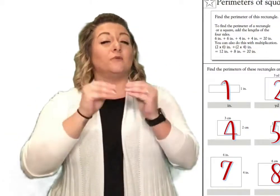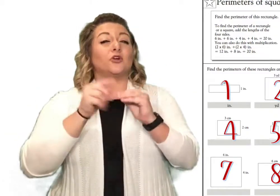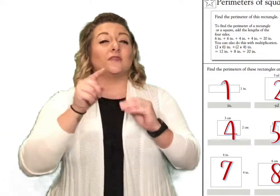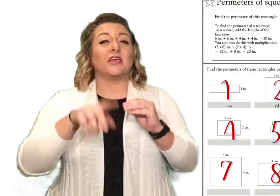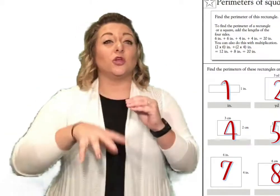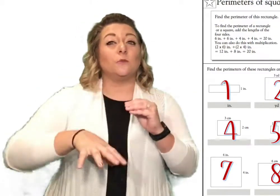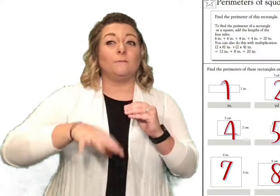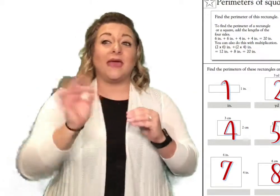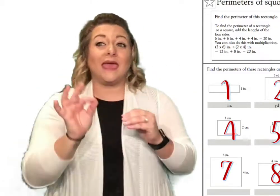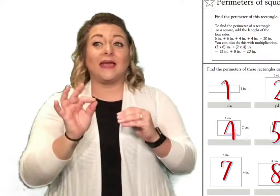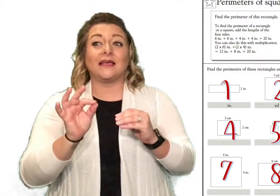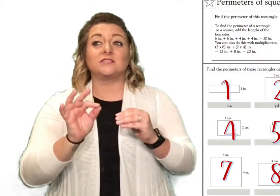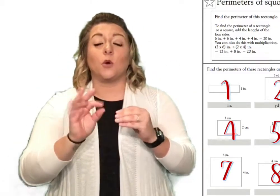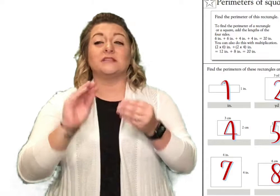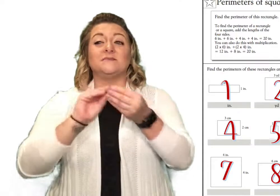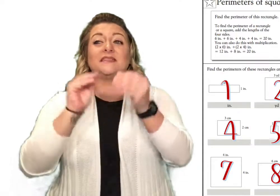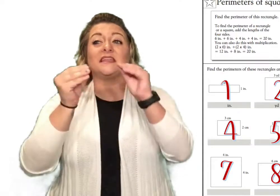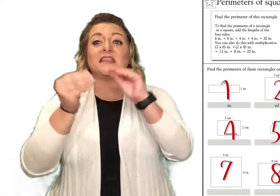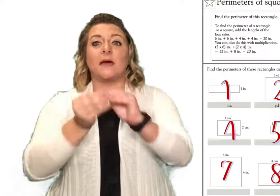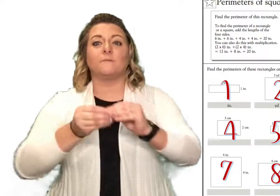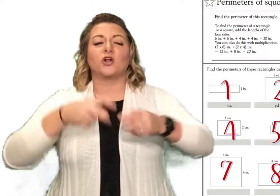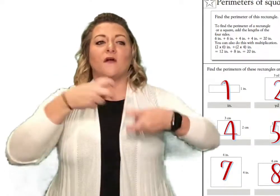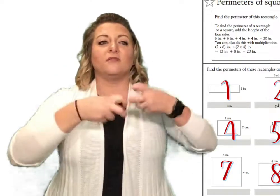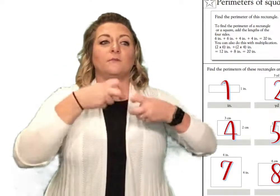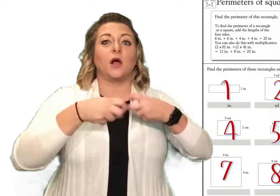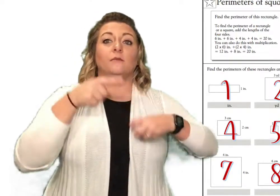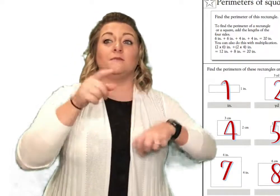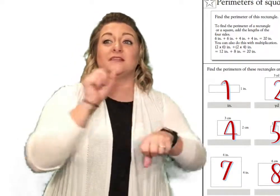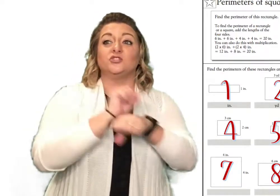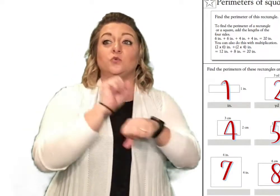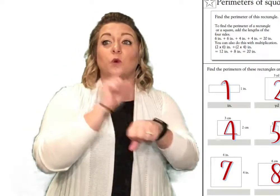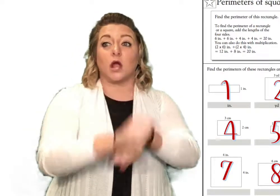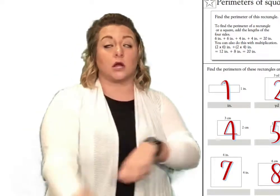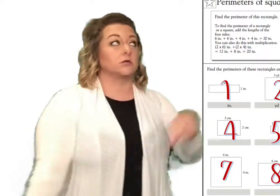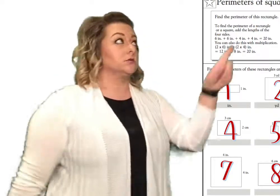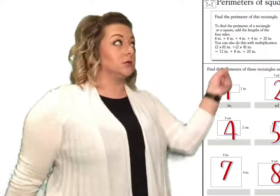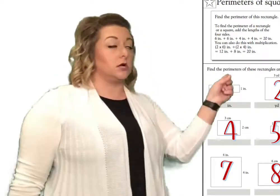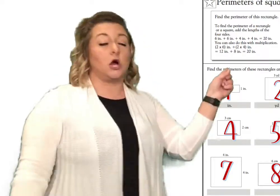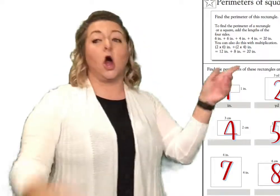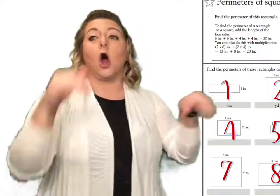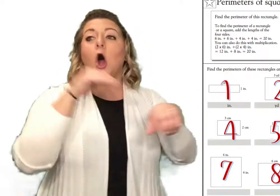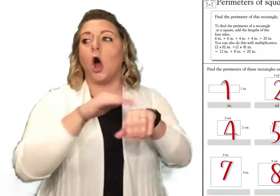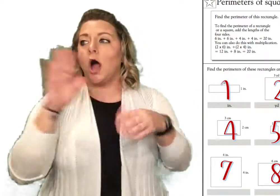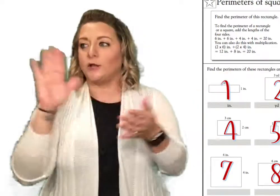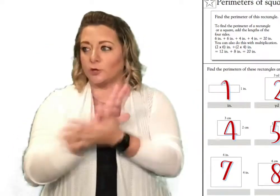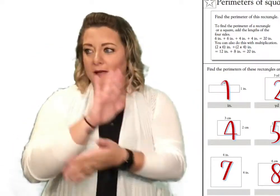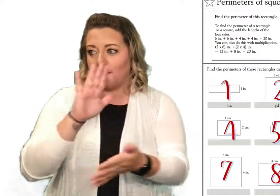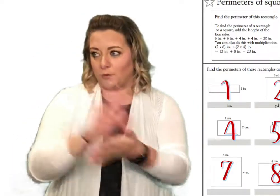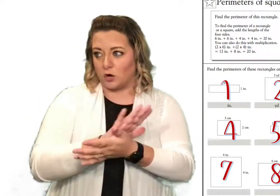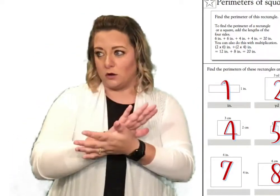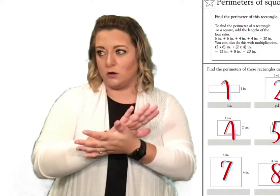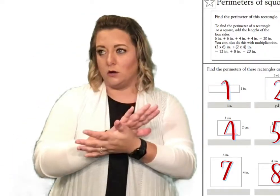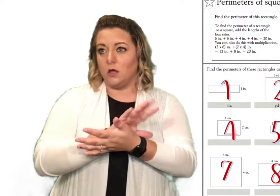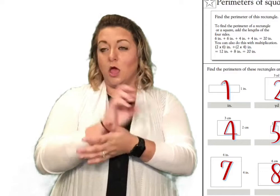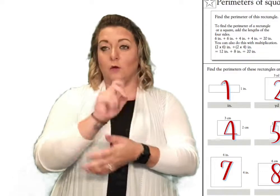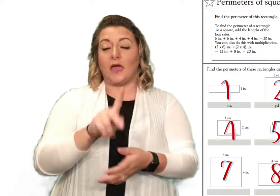number that you pick is going to be the number of the problem that you worked on your paper.